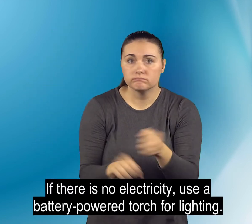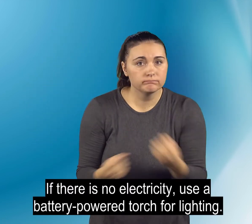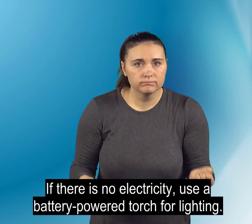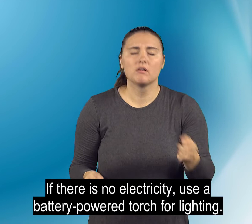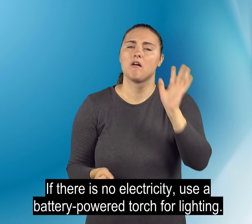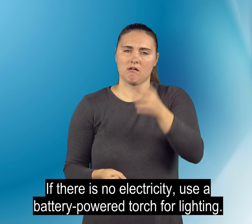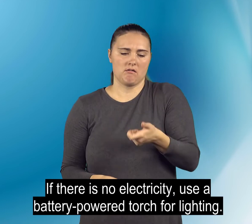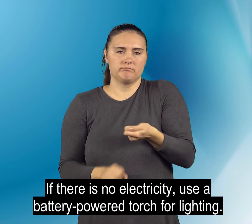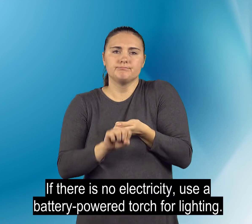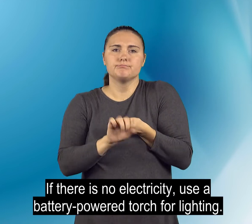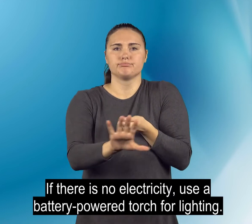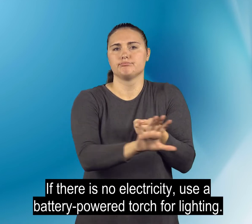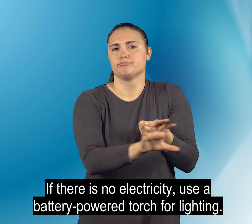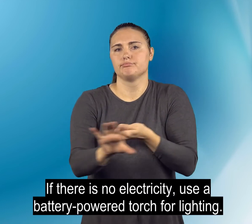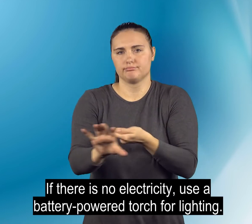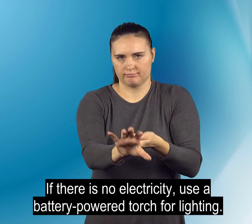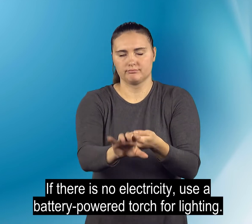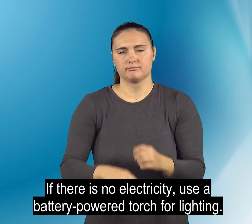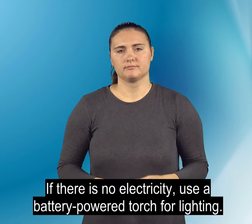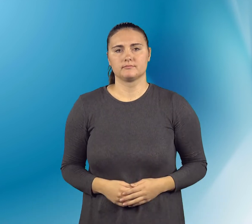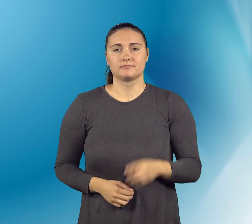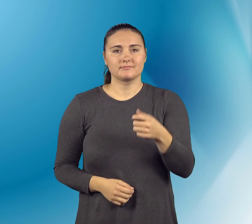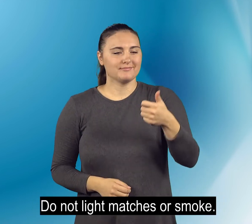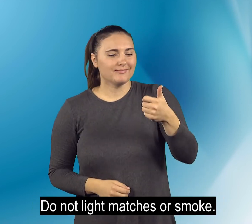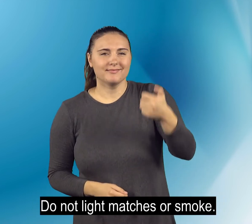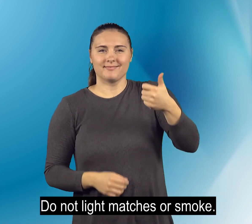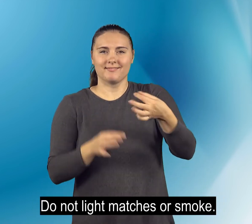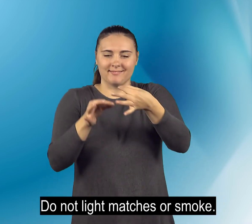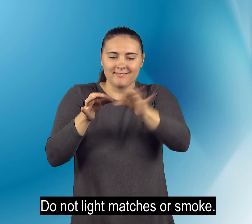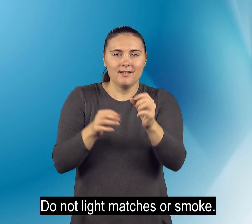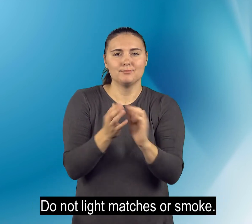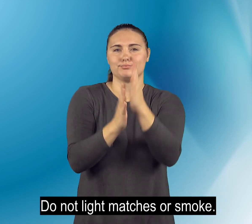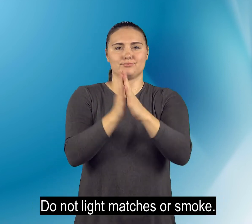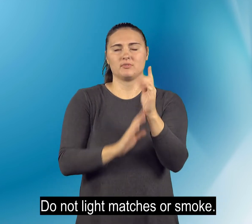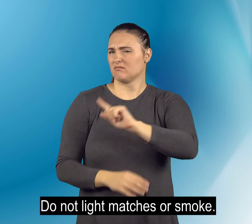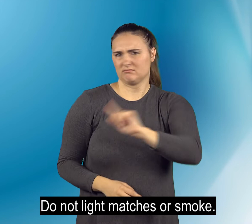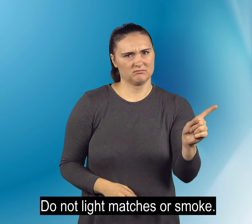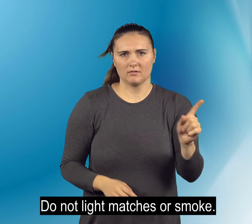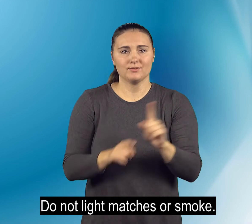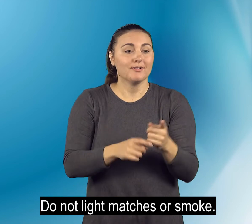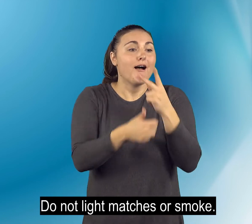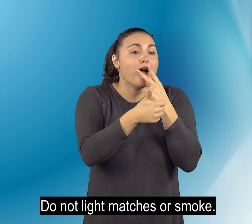a battery-powered torch for lighting. Do not light matches or smoke.